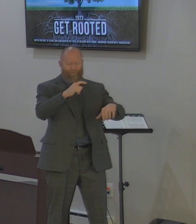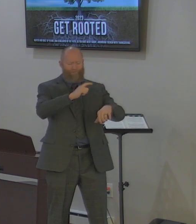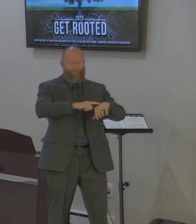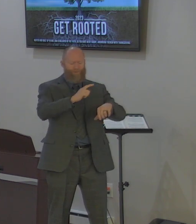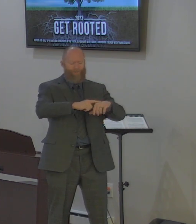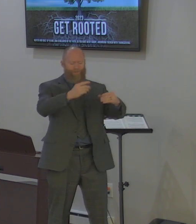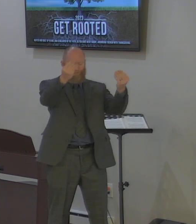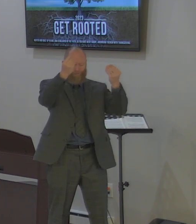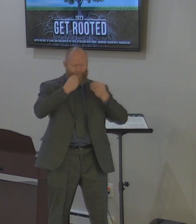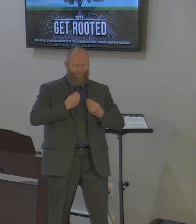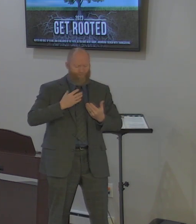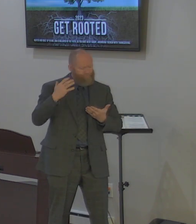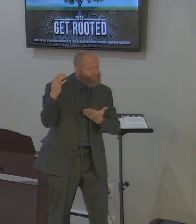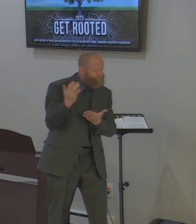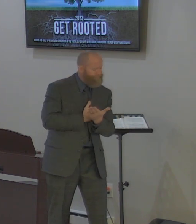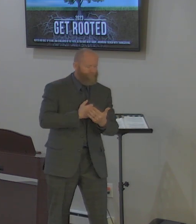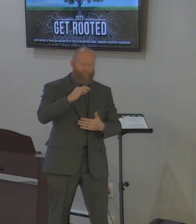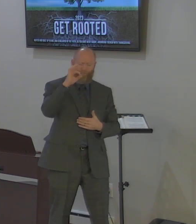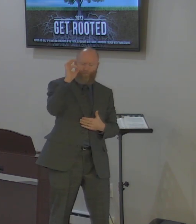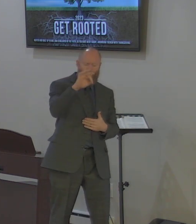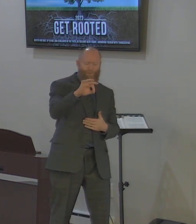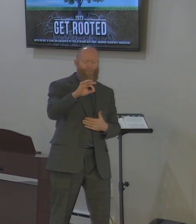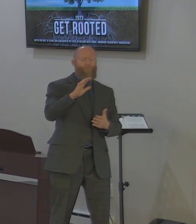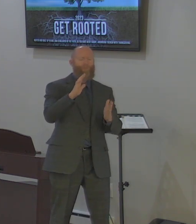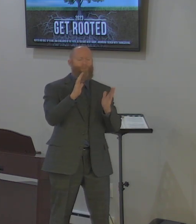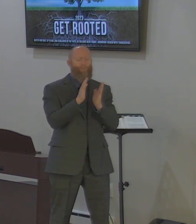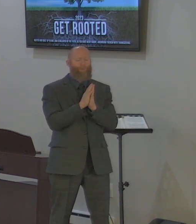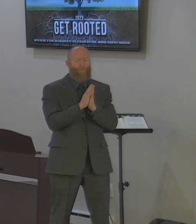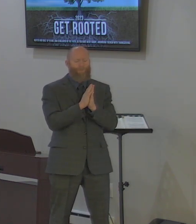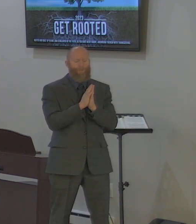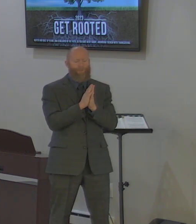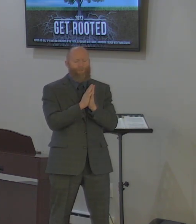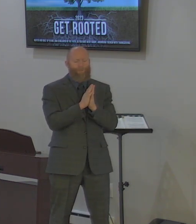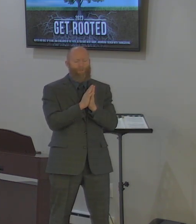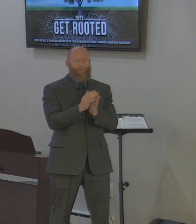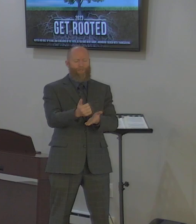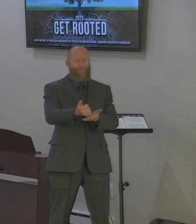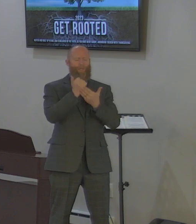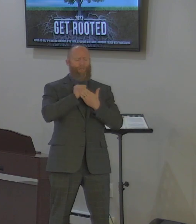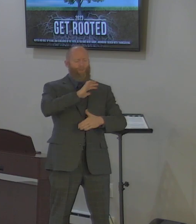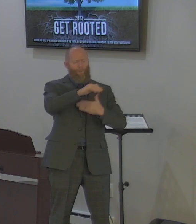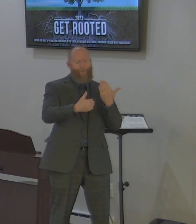me the opportunity to preach. Lord, I pray that you would help us all